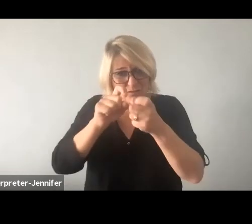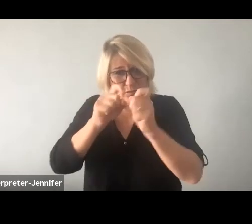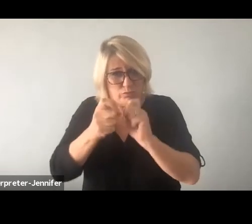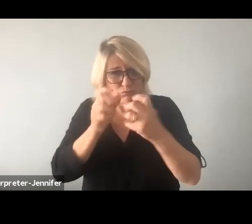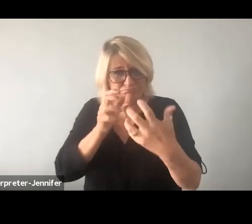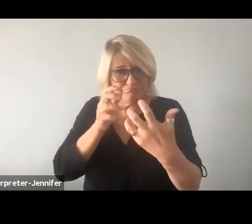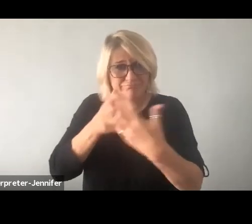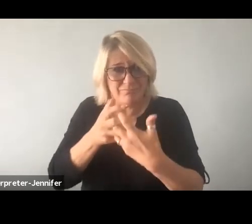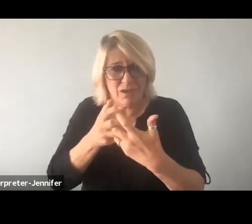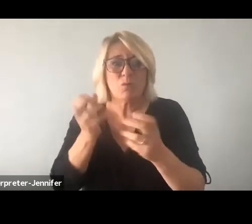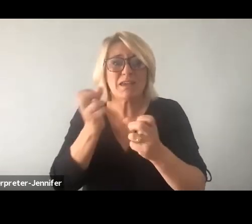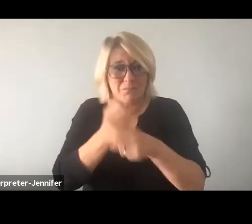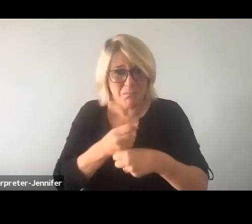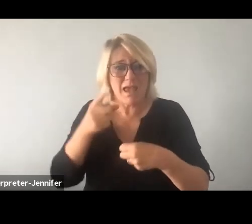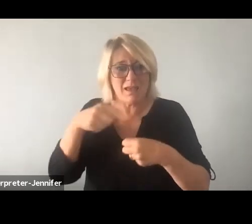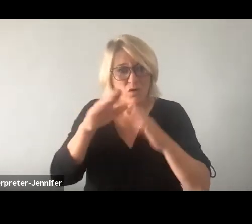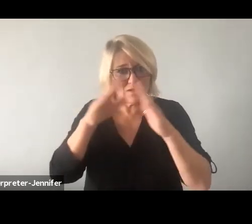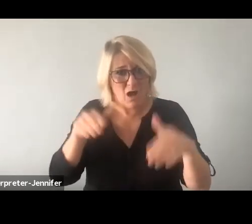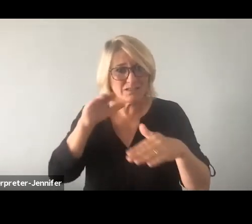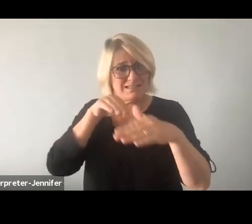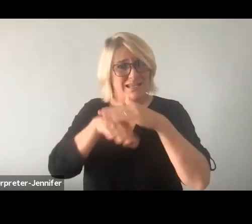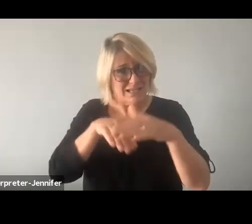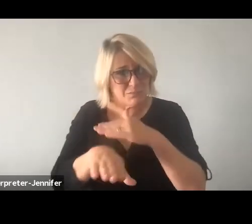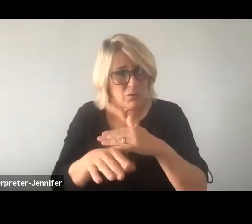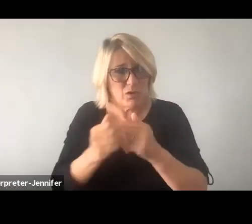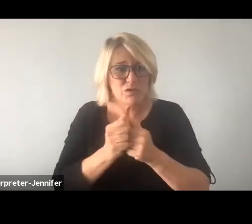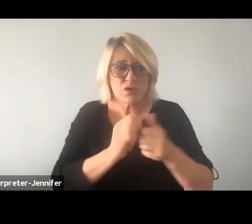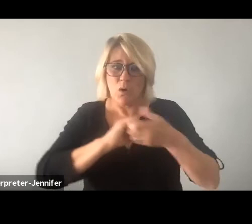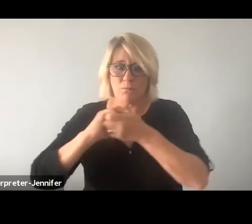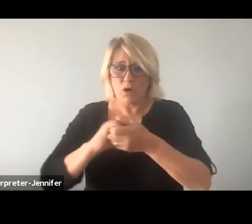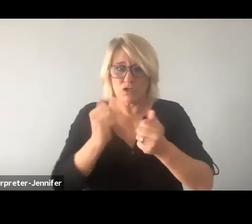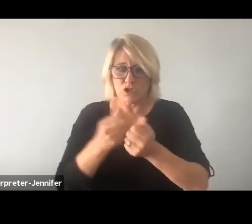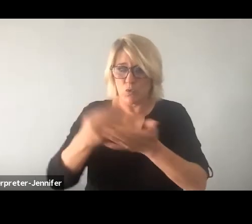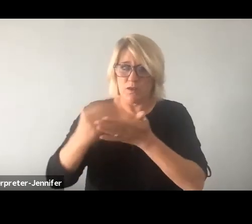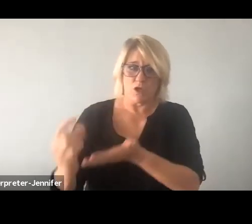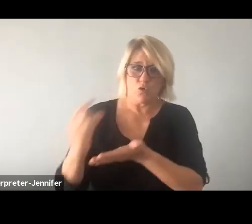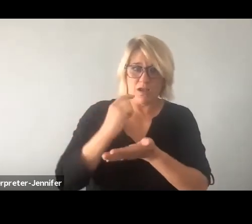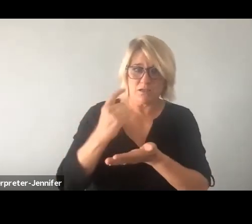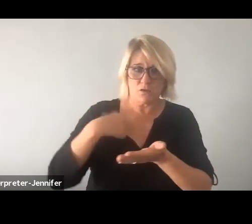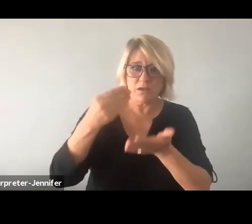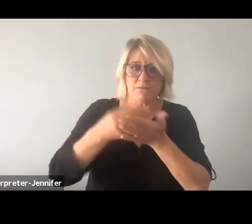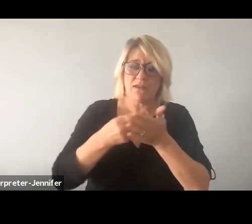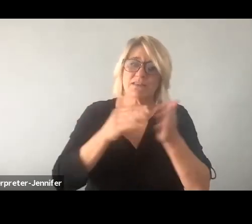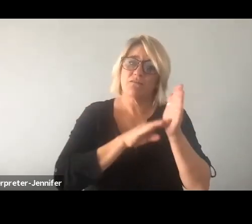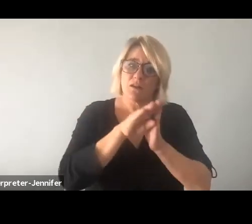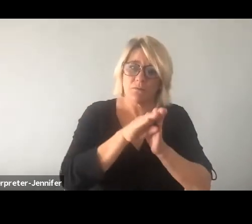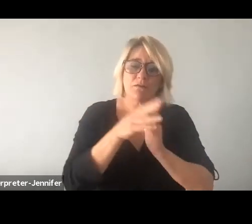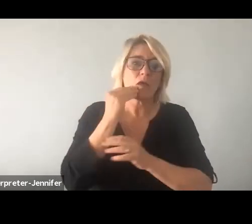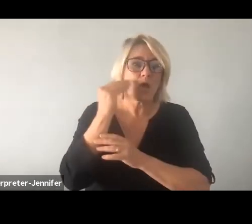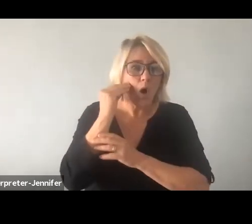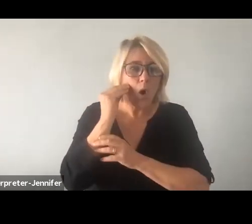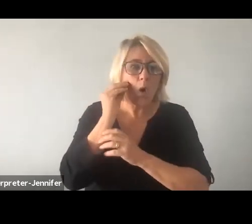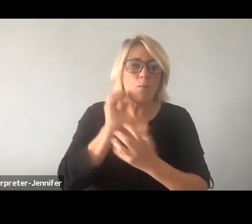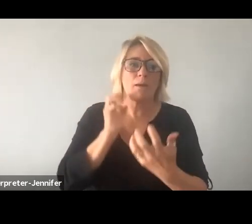we can make them accessible. So in partnership with our grantees, we have funded the development of the Home